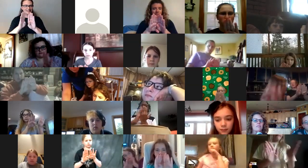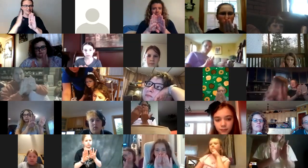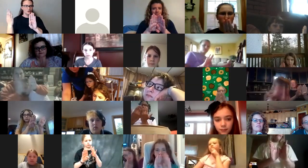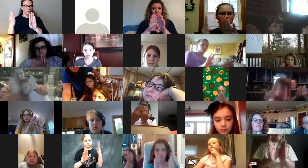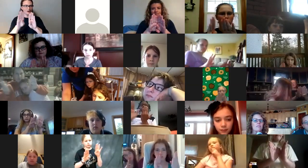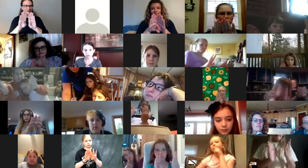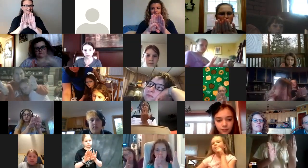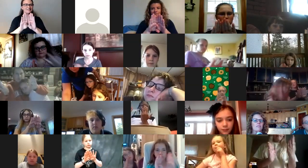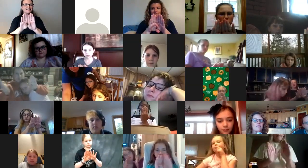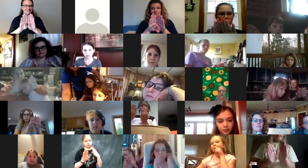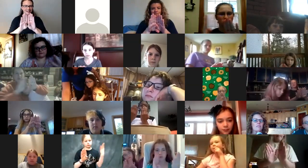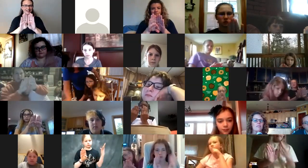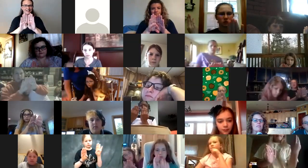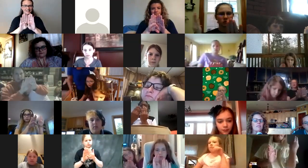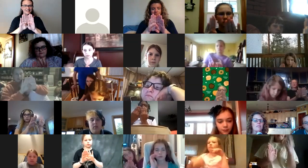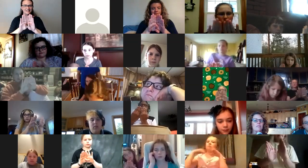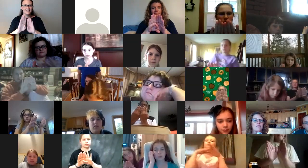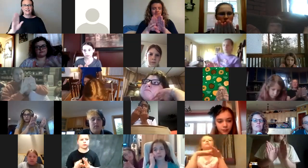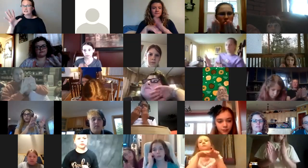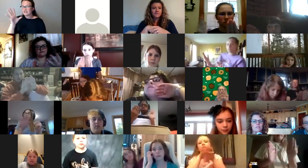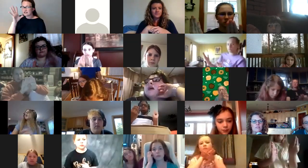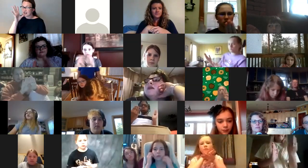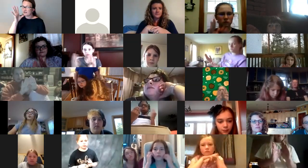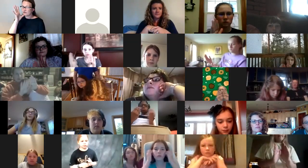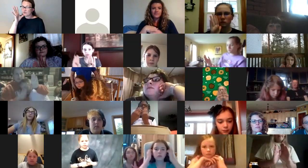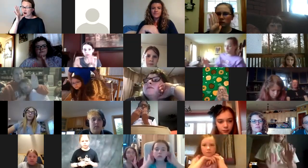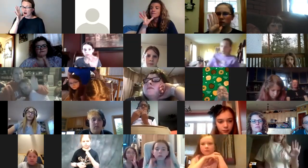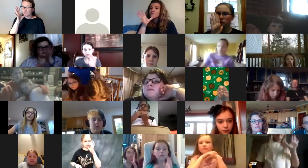The door. Yeah. This is the sign for mom.